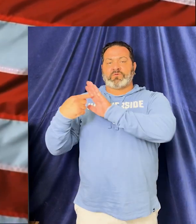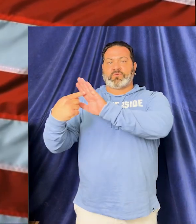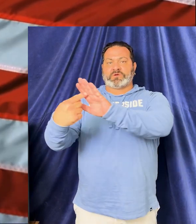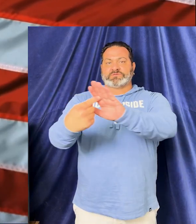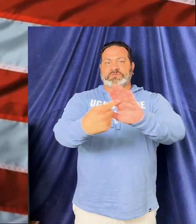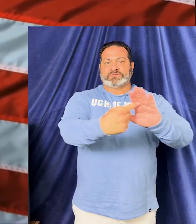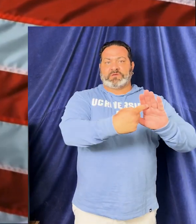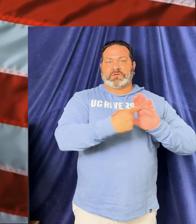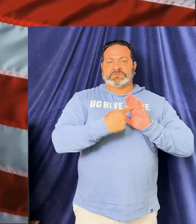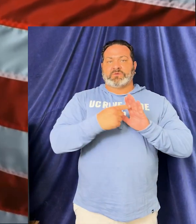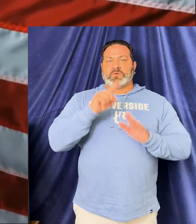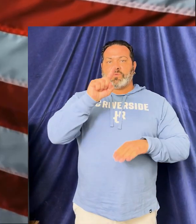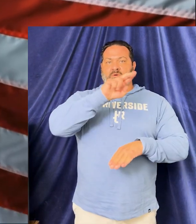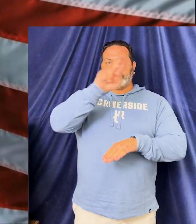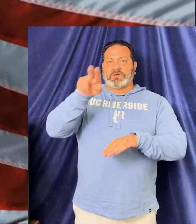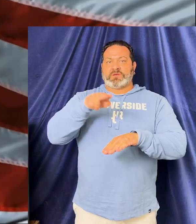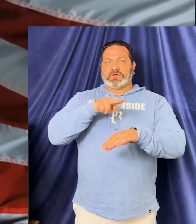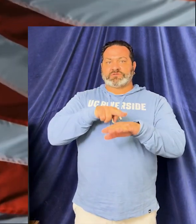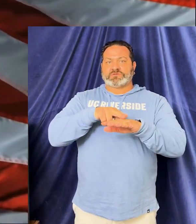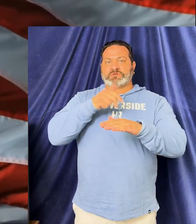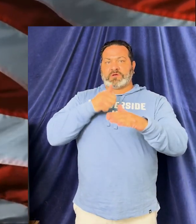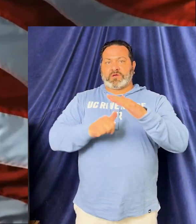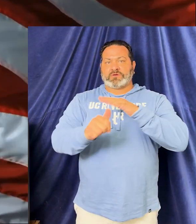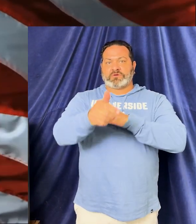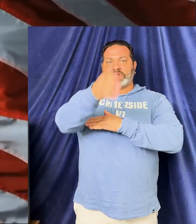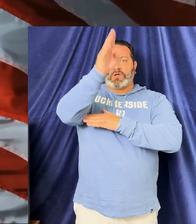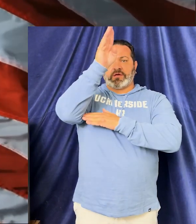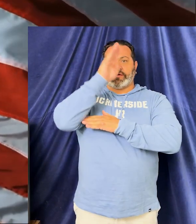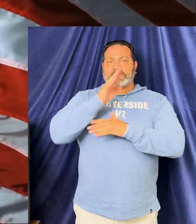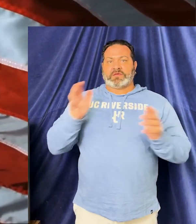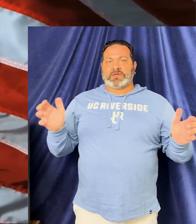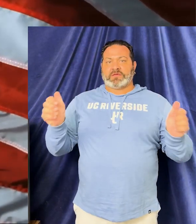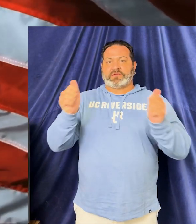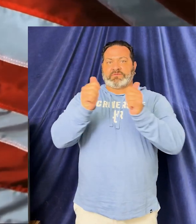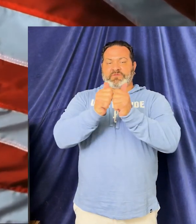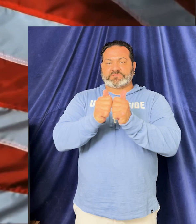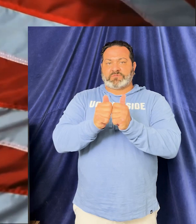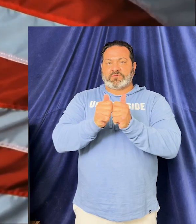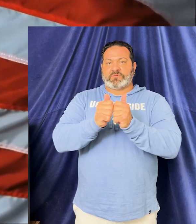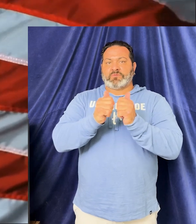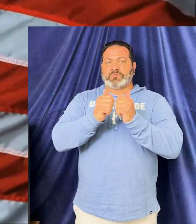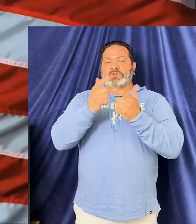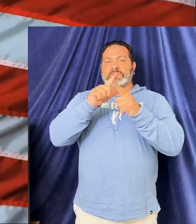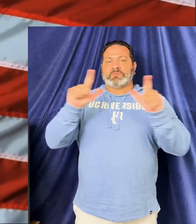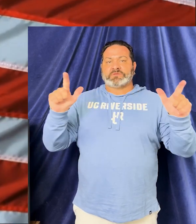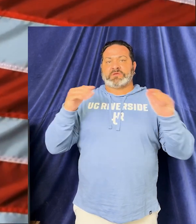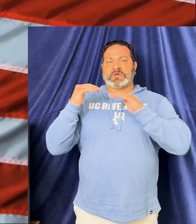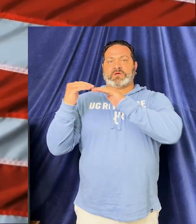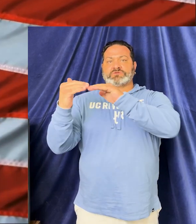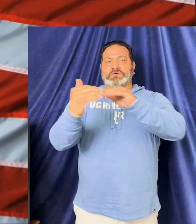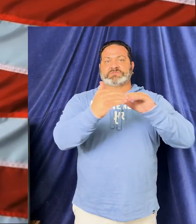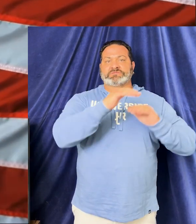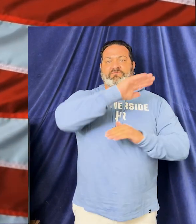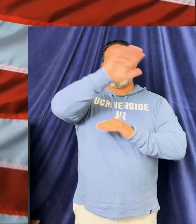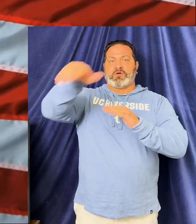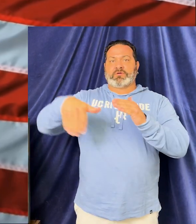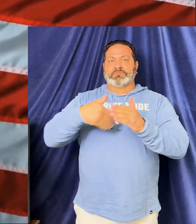Republic for which it stands, one nation, under God, indivisible, with liberty and justice for